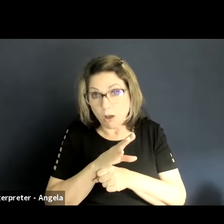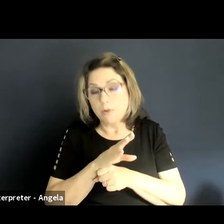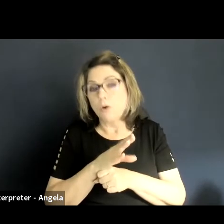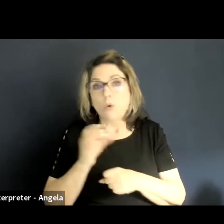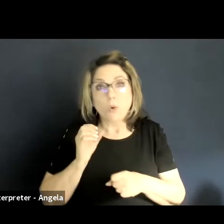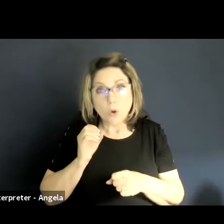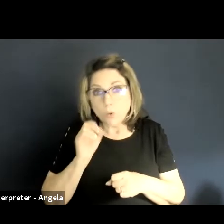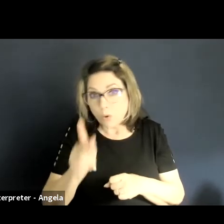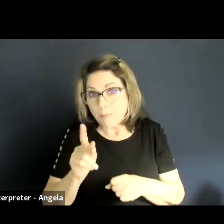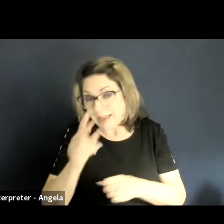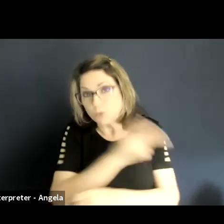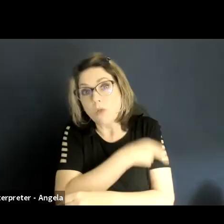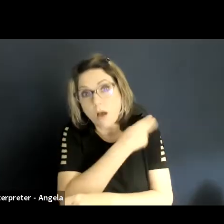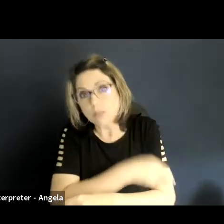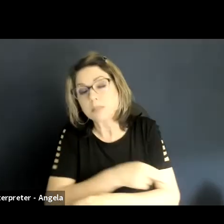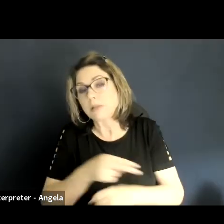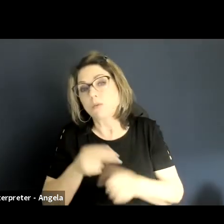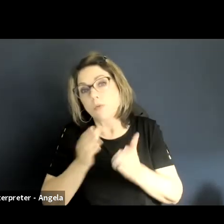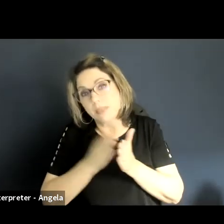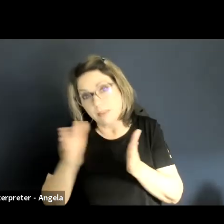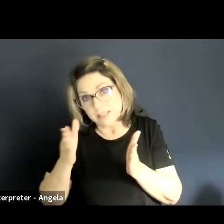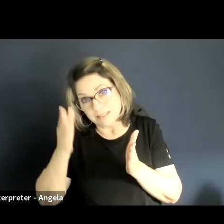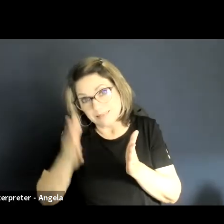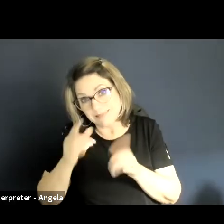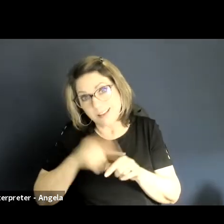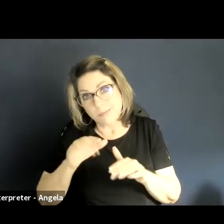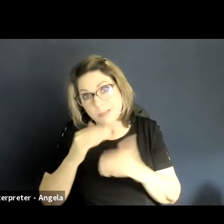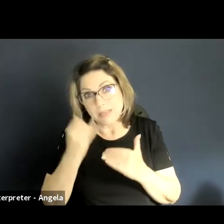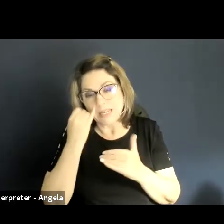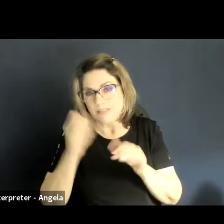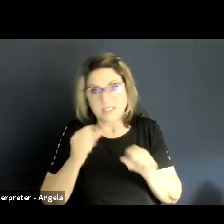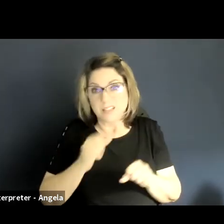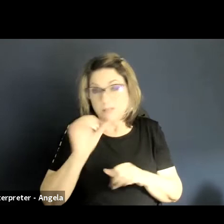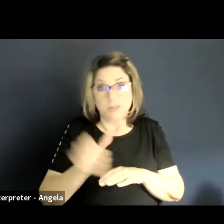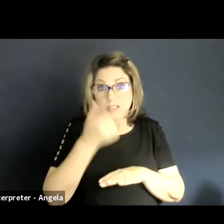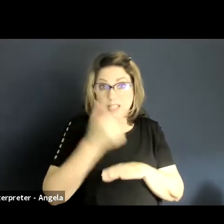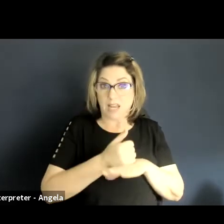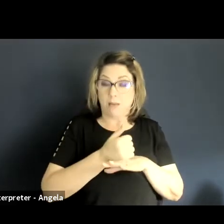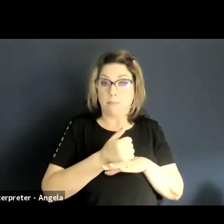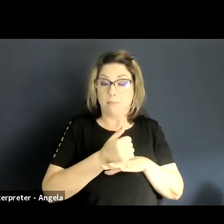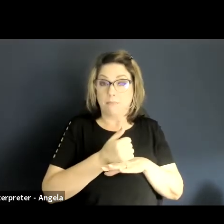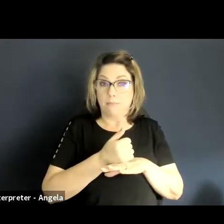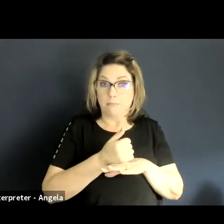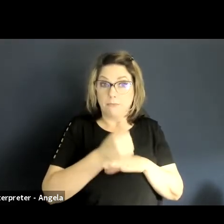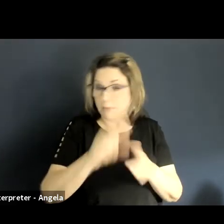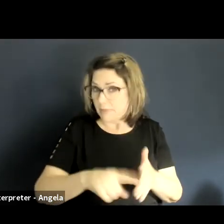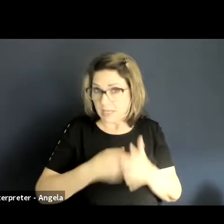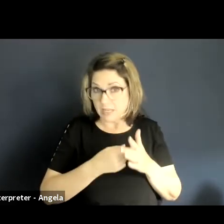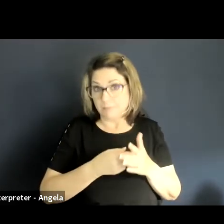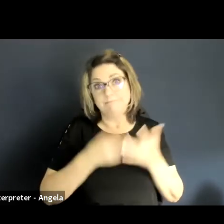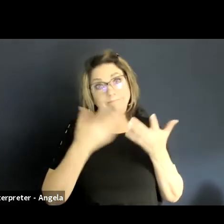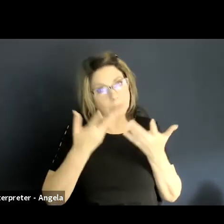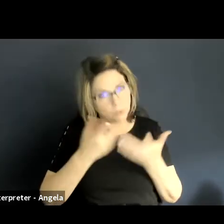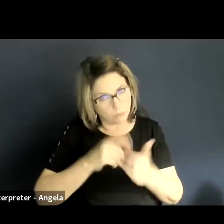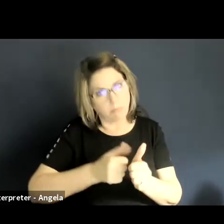the hospital within a certain time frame? If those systems aren't set up and in place right from the get-go, you're going to fall